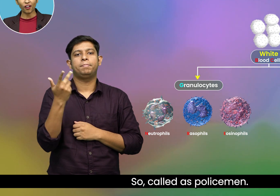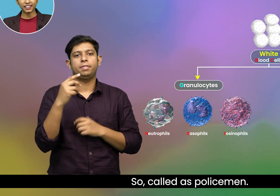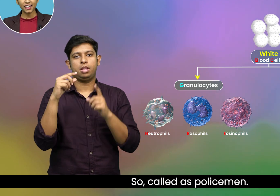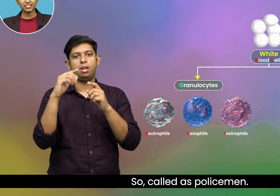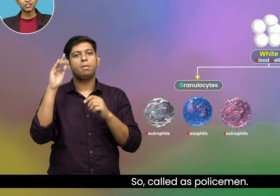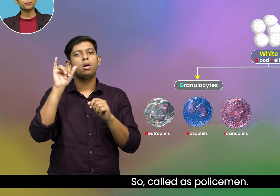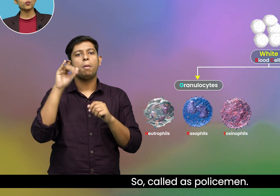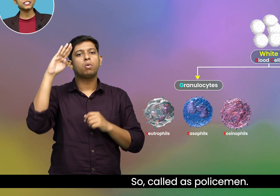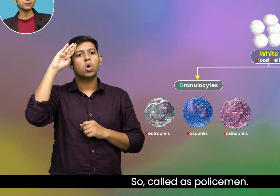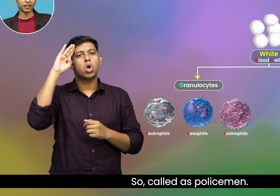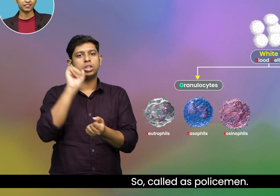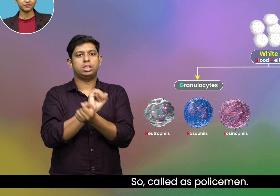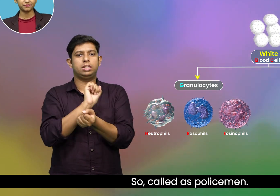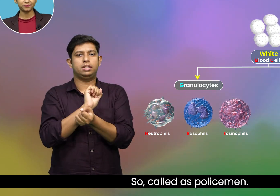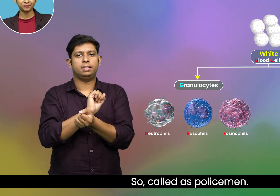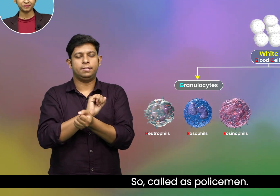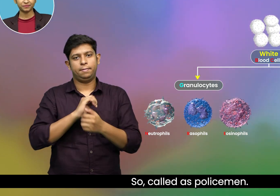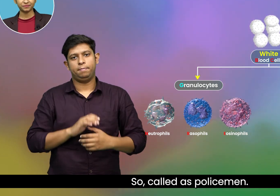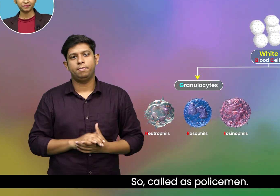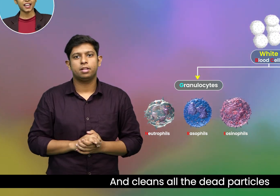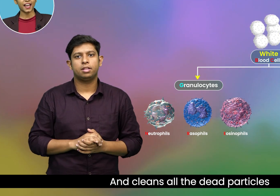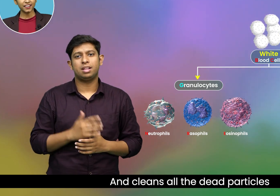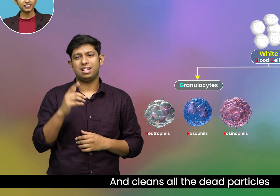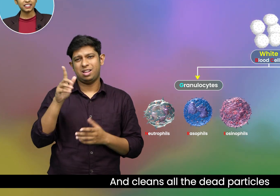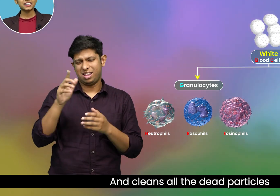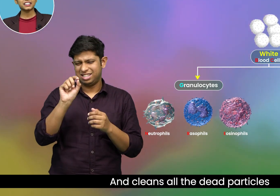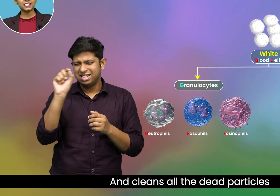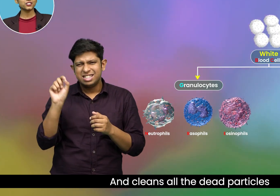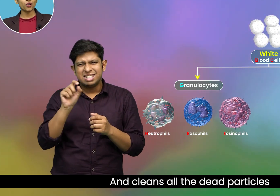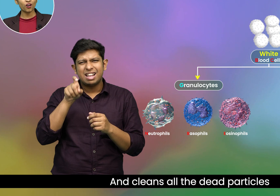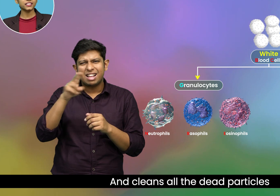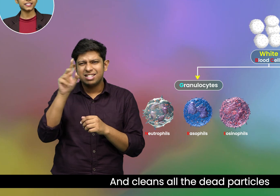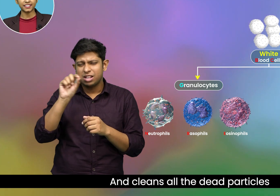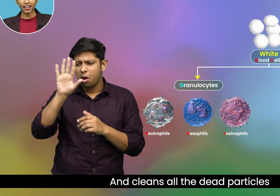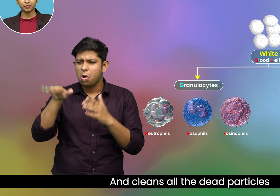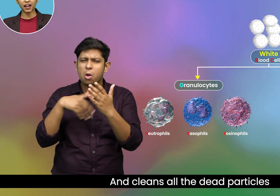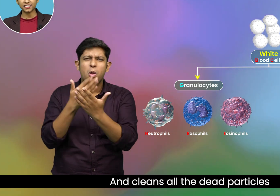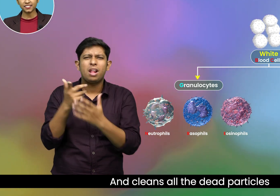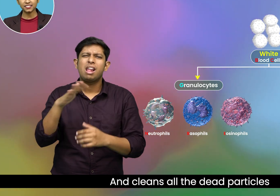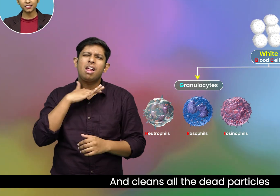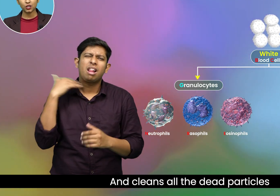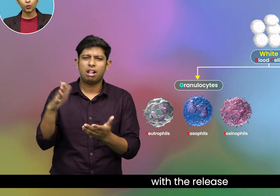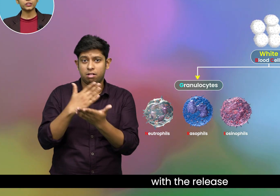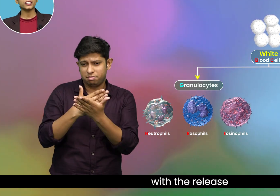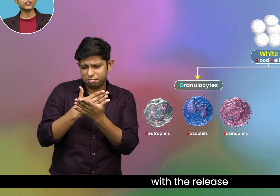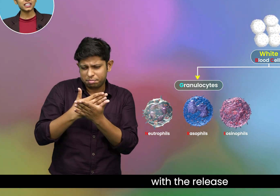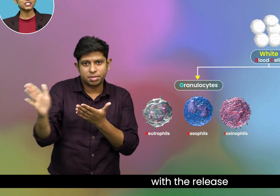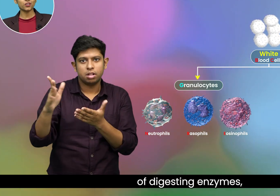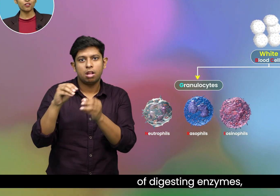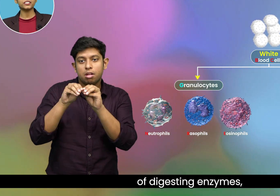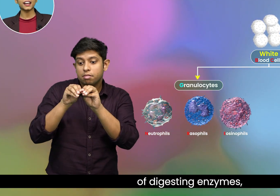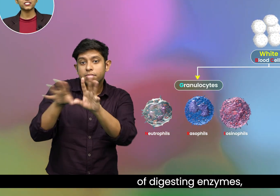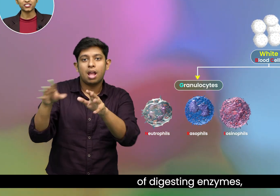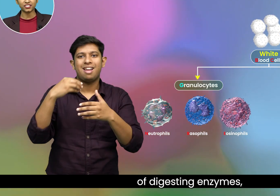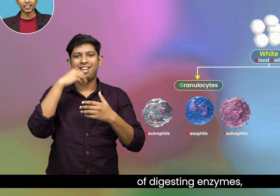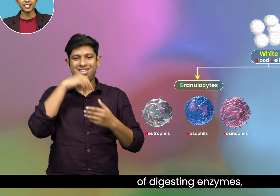So called as policeman, and cleans all the dead particles with the release